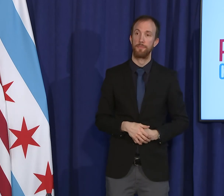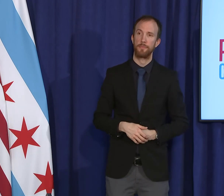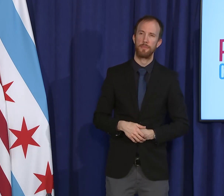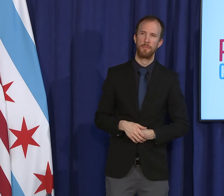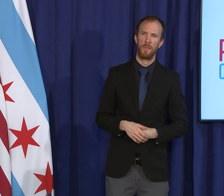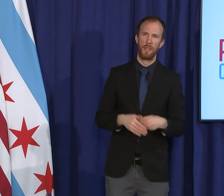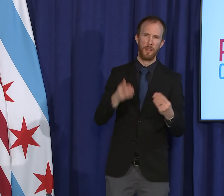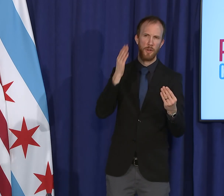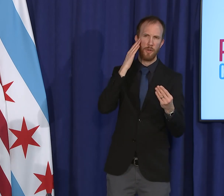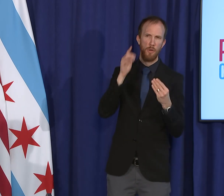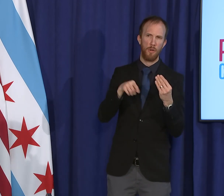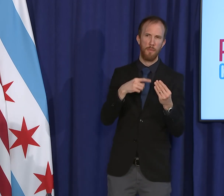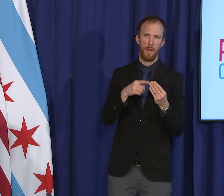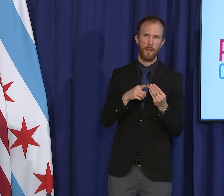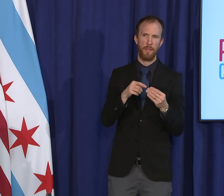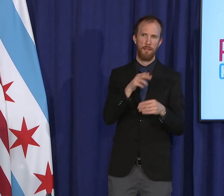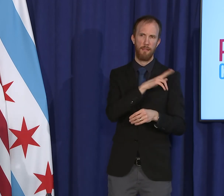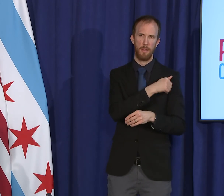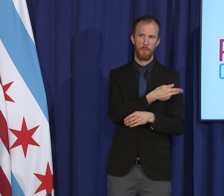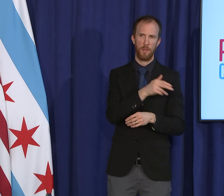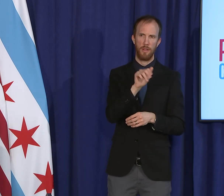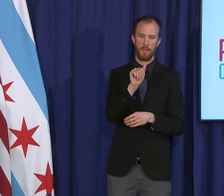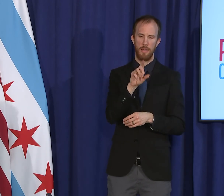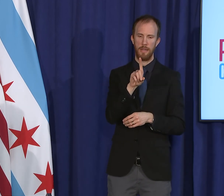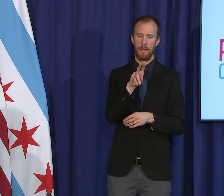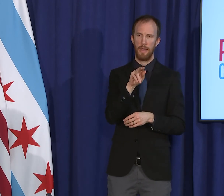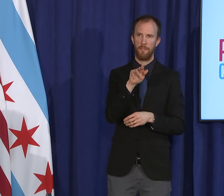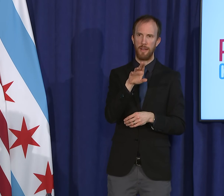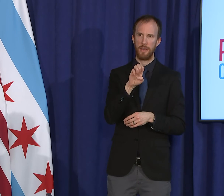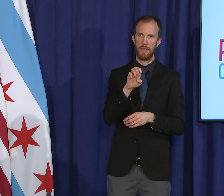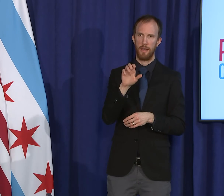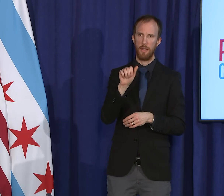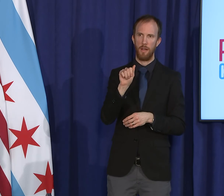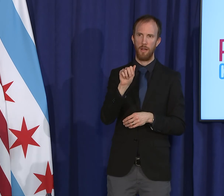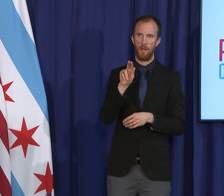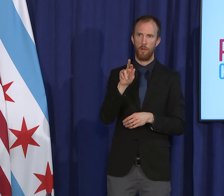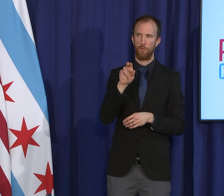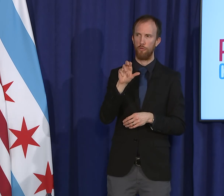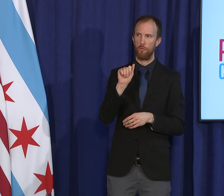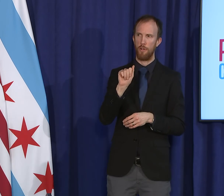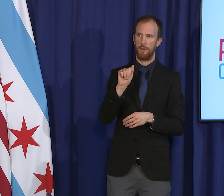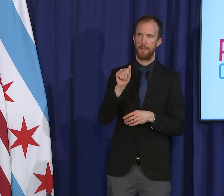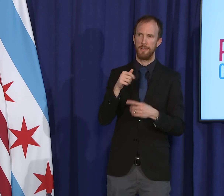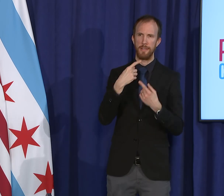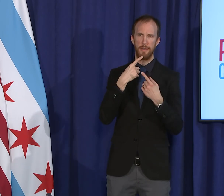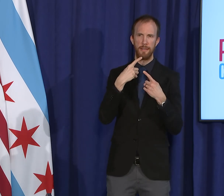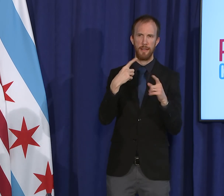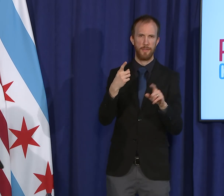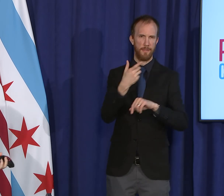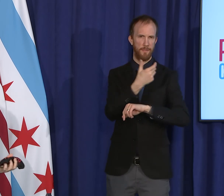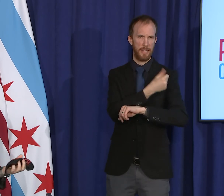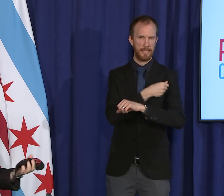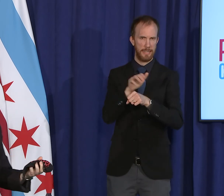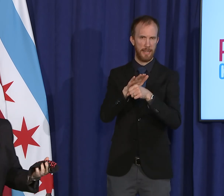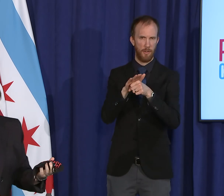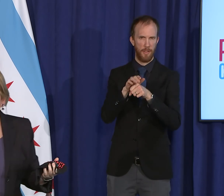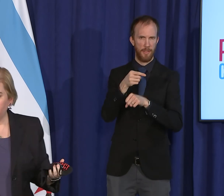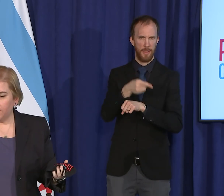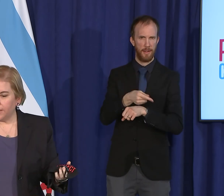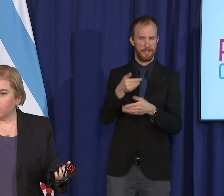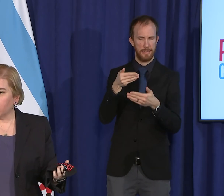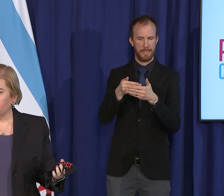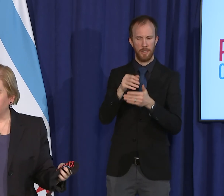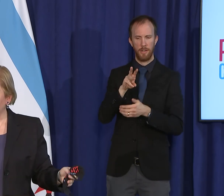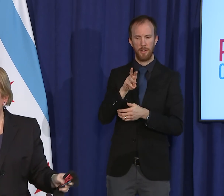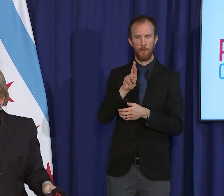Aurora announcing a vaccination site near Wrigley Field? Thank you. I would just say that,